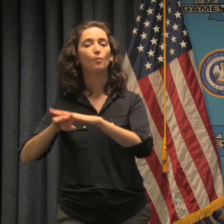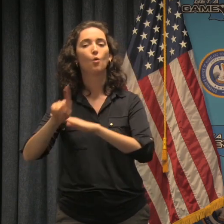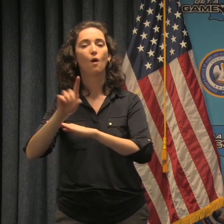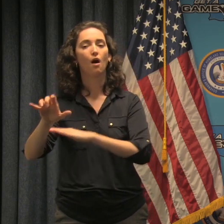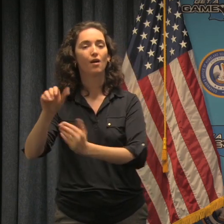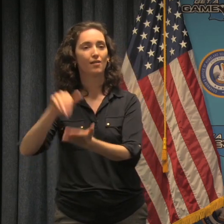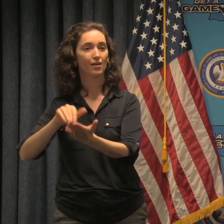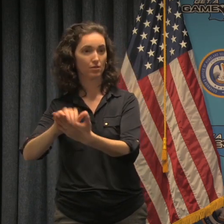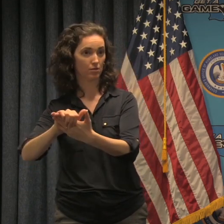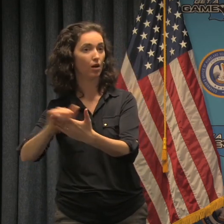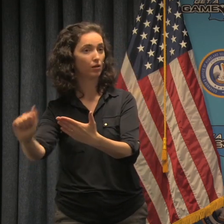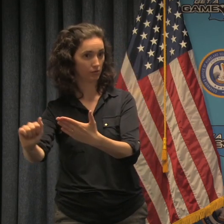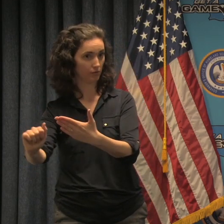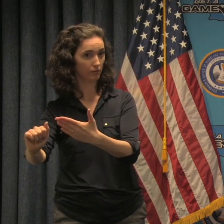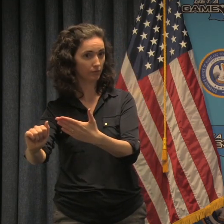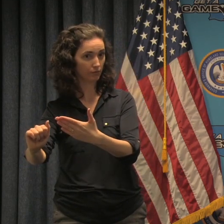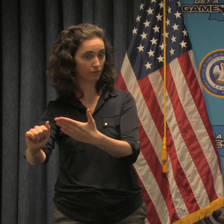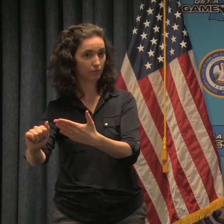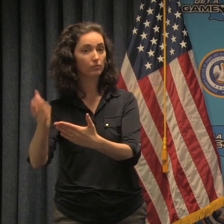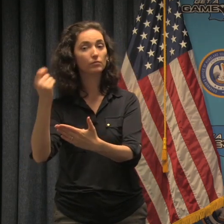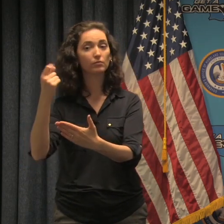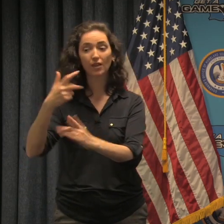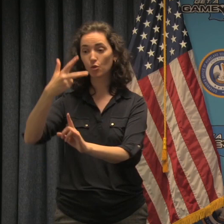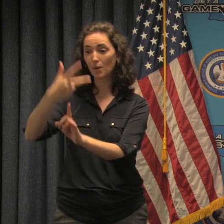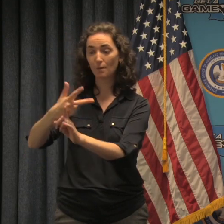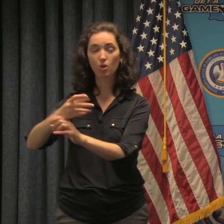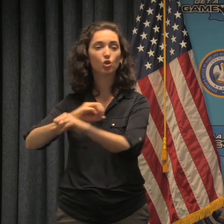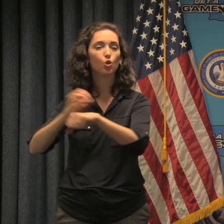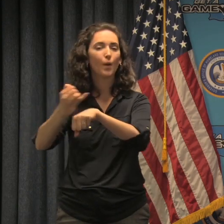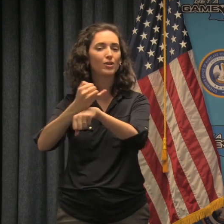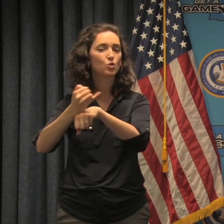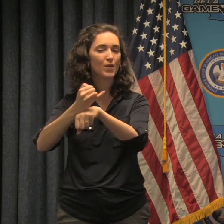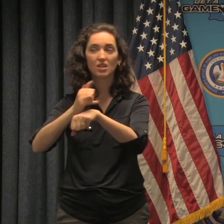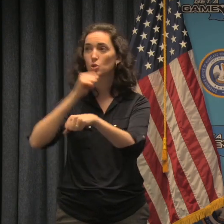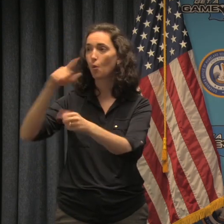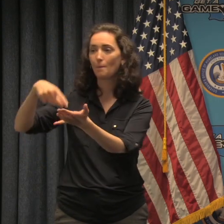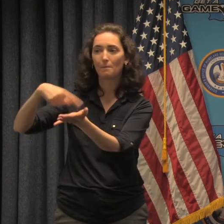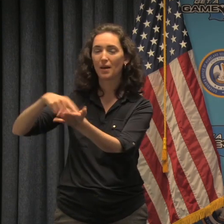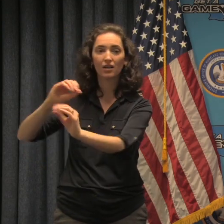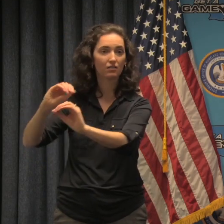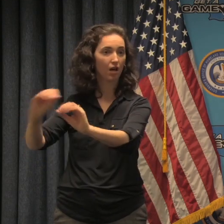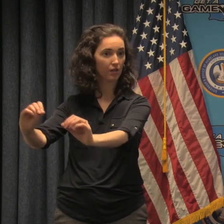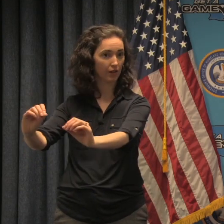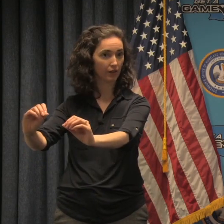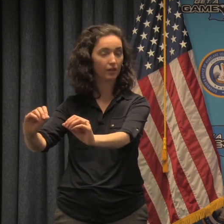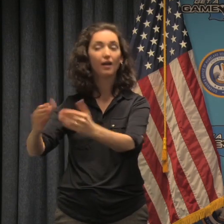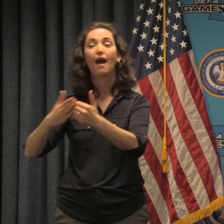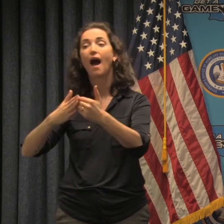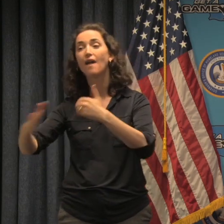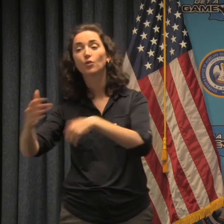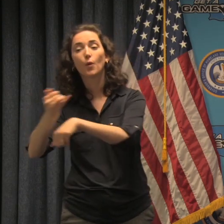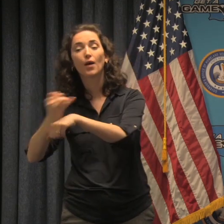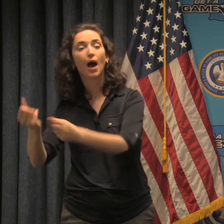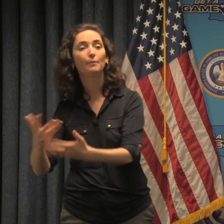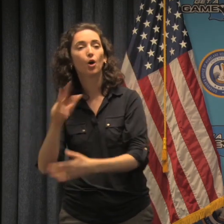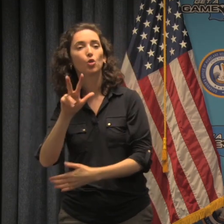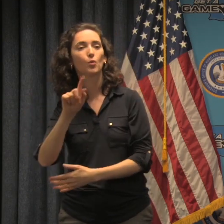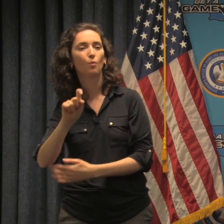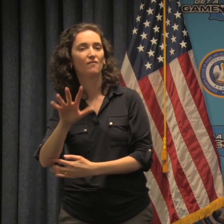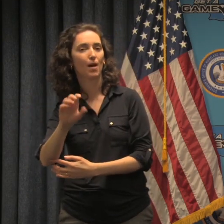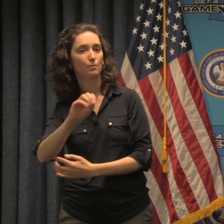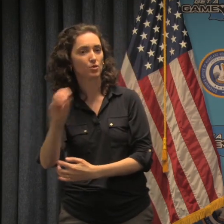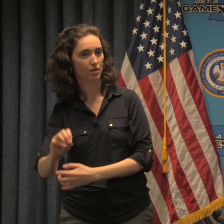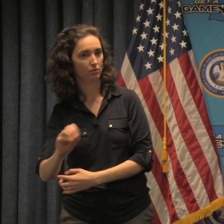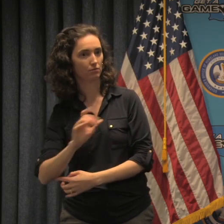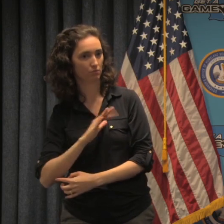$100,000. Where for 3 months there's no interest and there's no payments due, and the interest rate after that is 3.5%, which